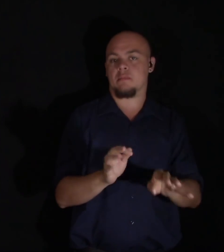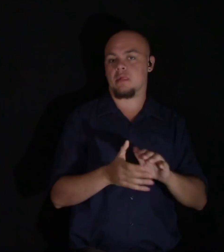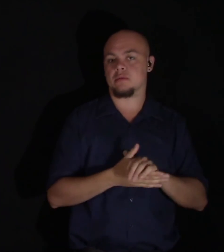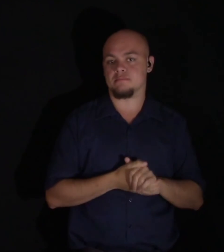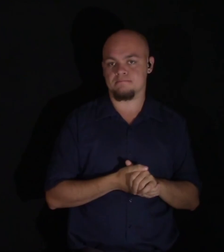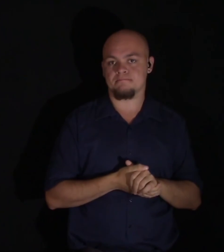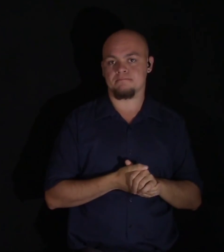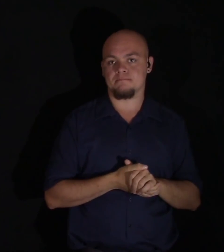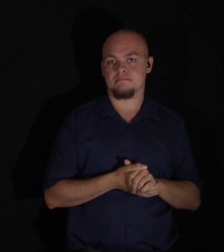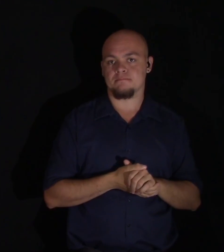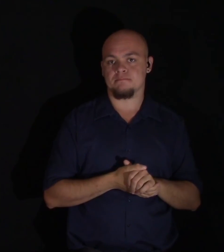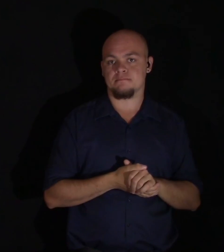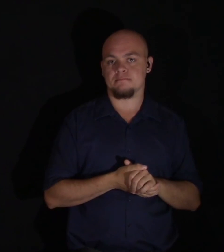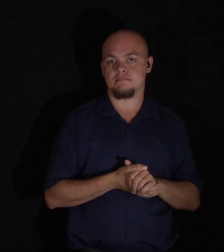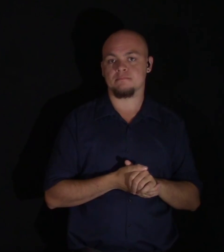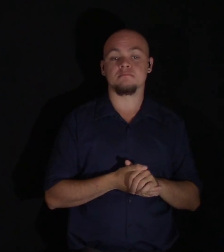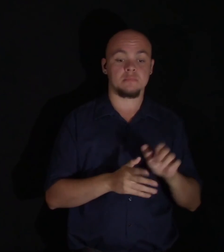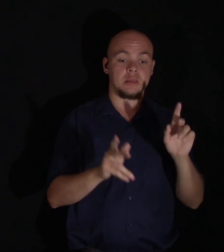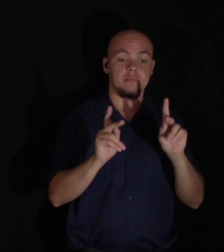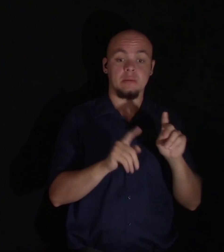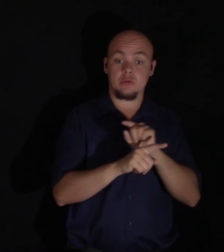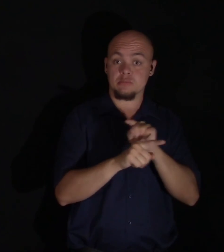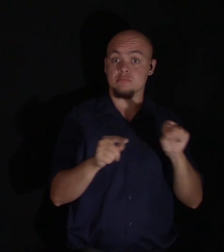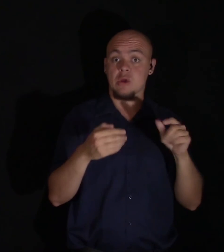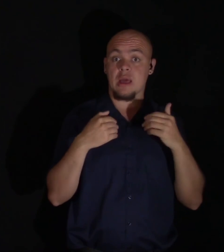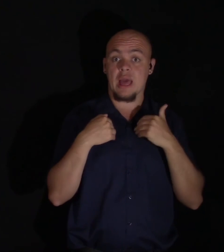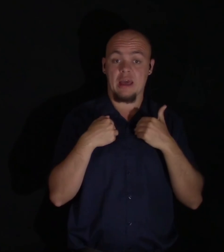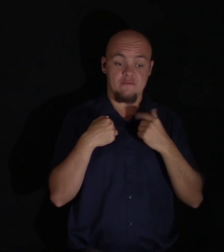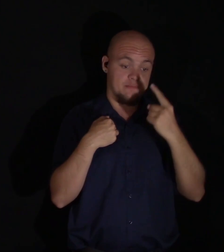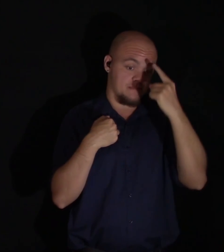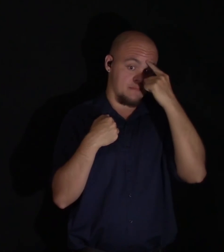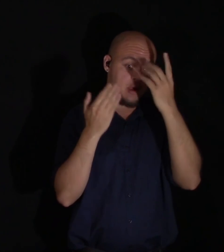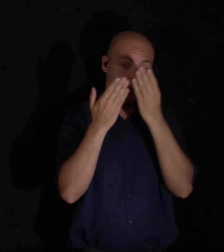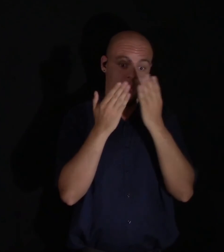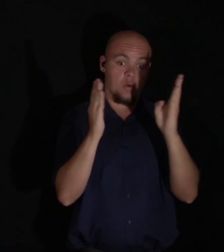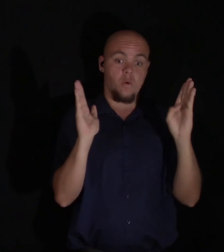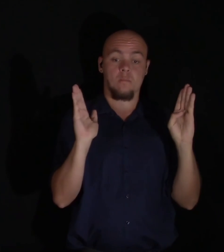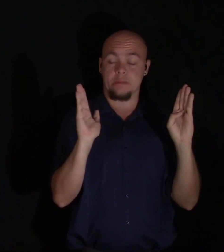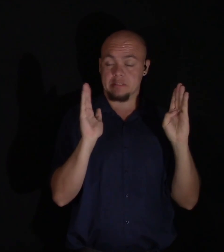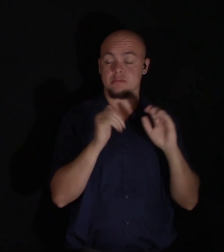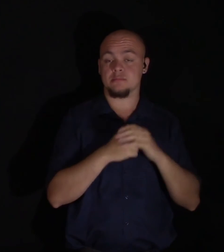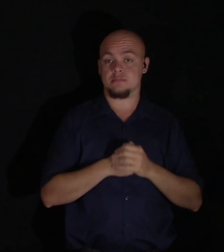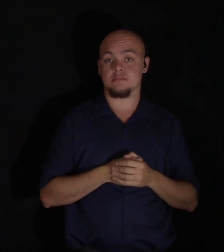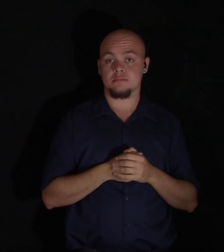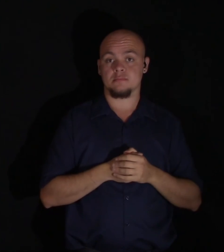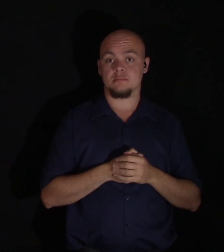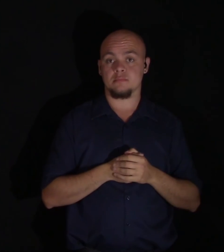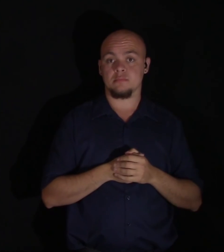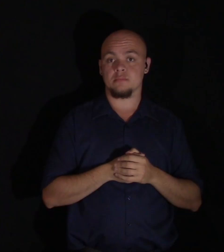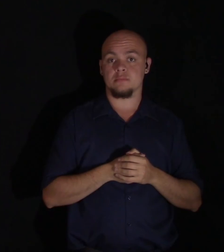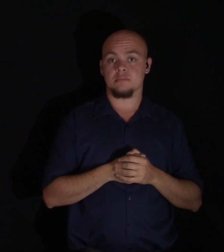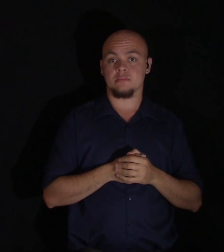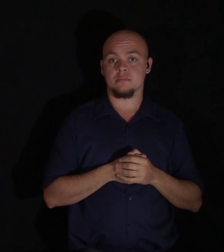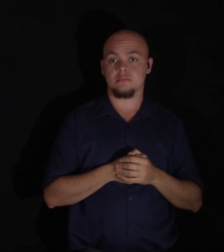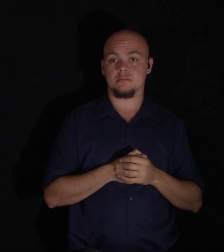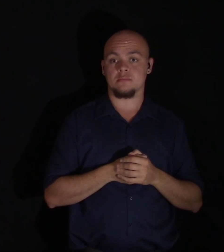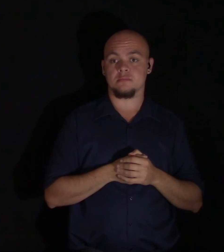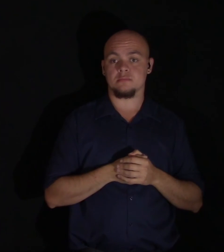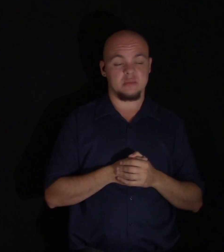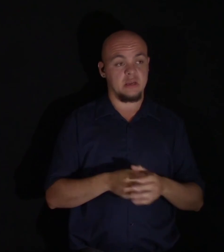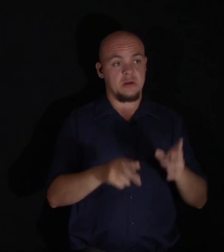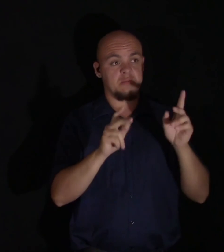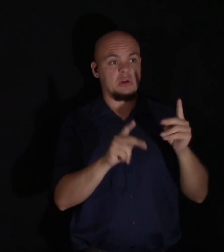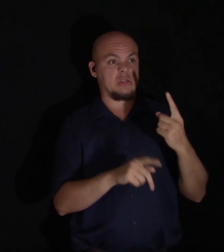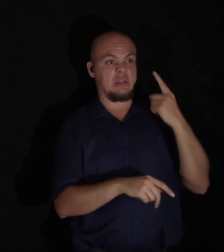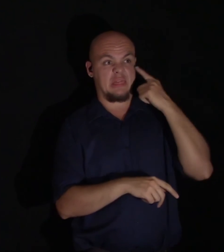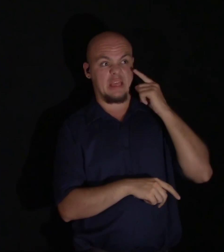I encourage people to have an open mind and not vilify individuals because we're frustrated